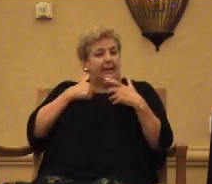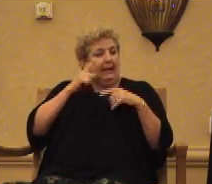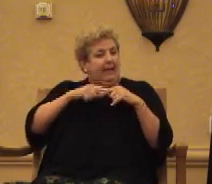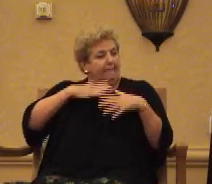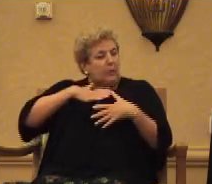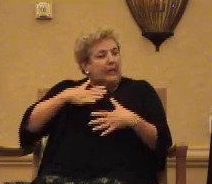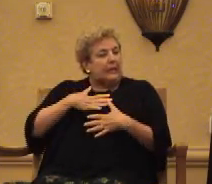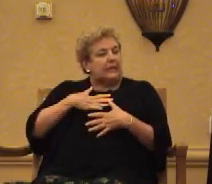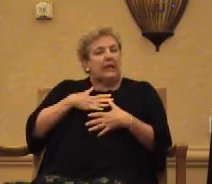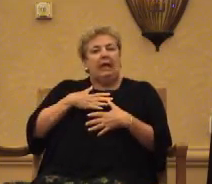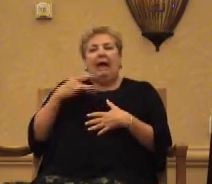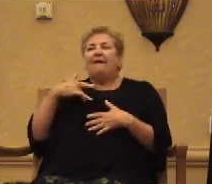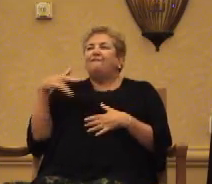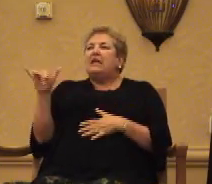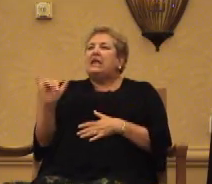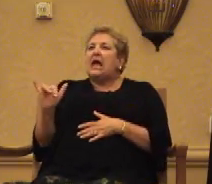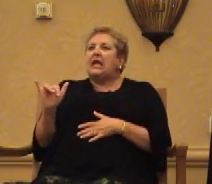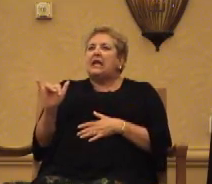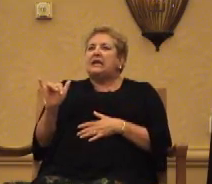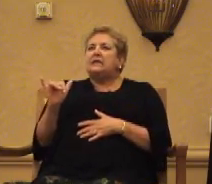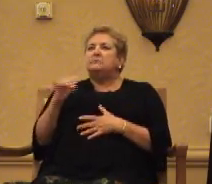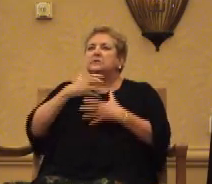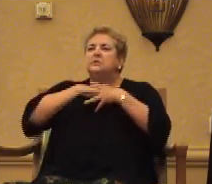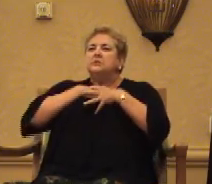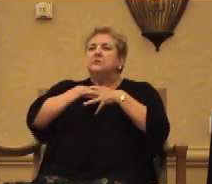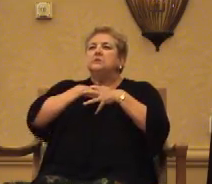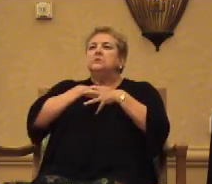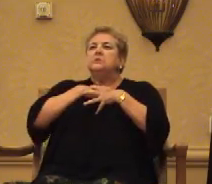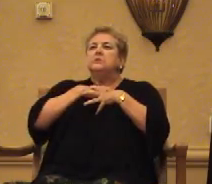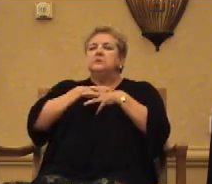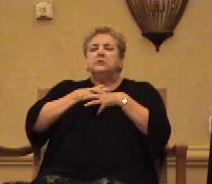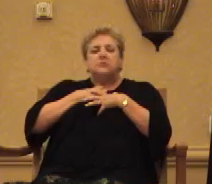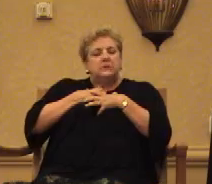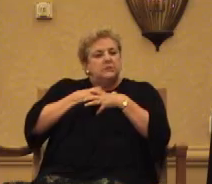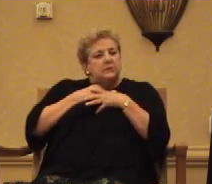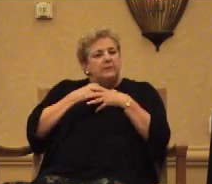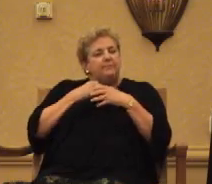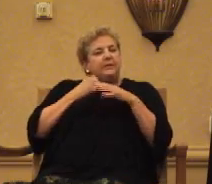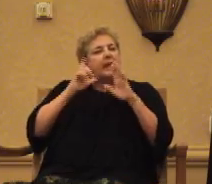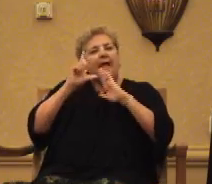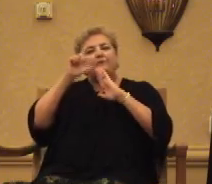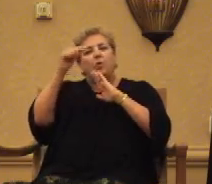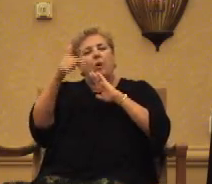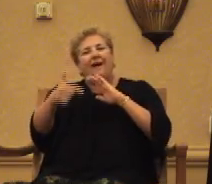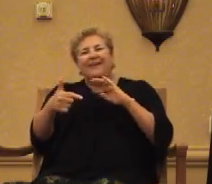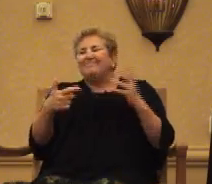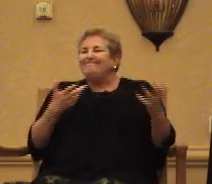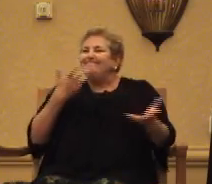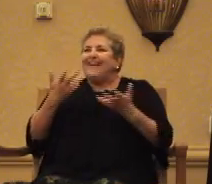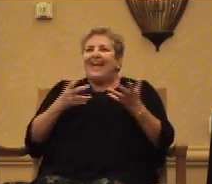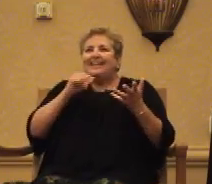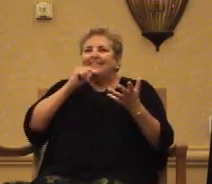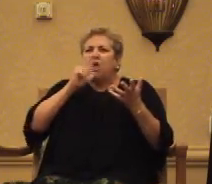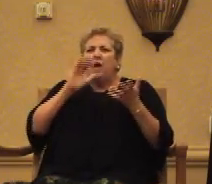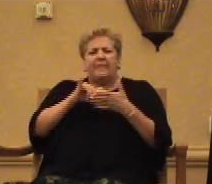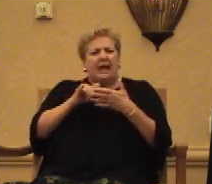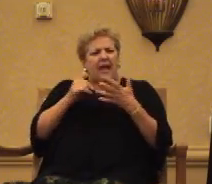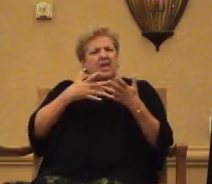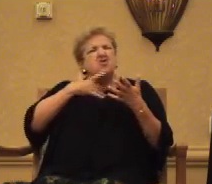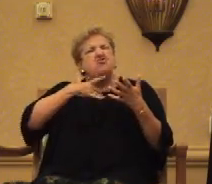feel like I'm smothering here. After a while, it's not that I yearn to get drunk. I